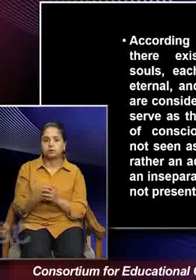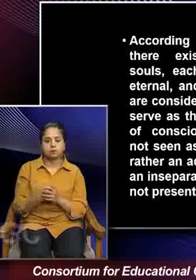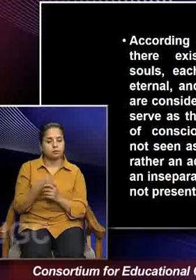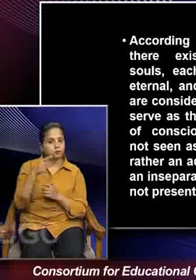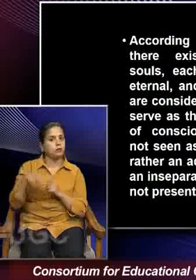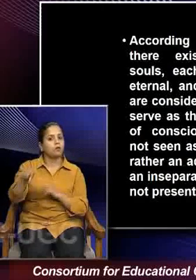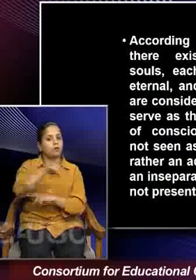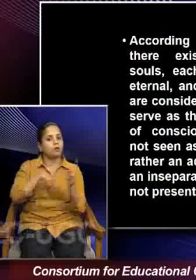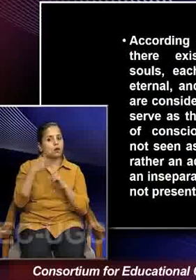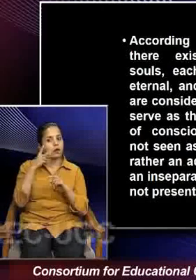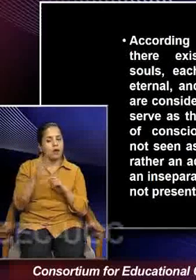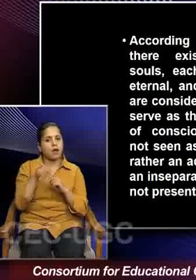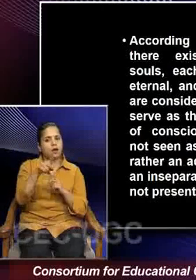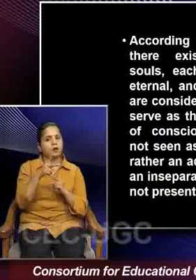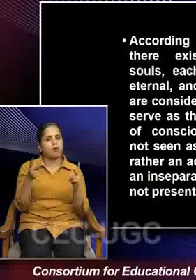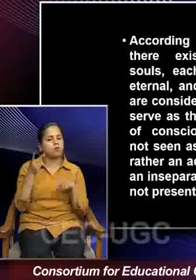all pervading.